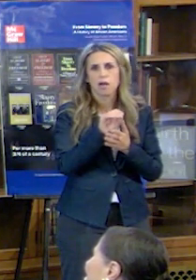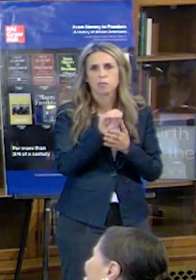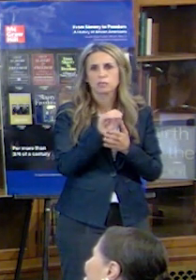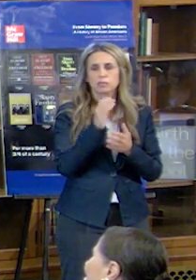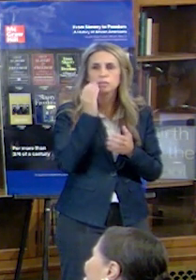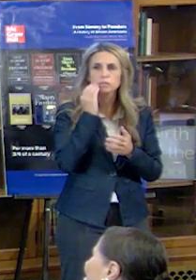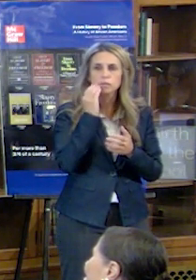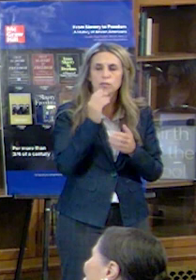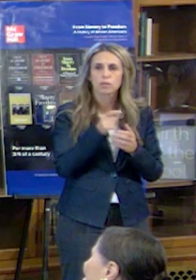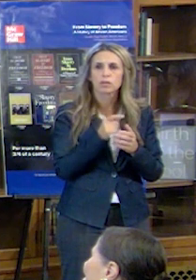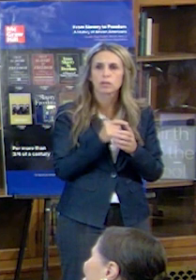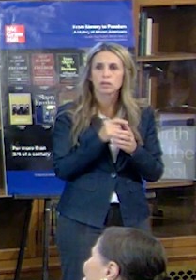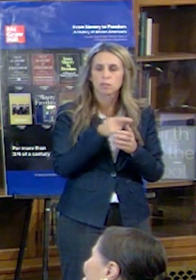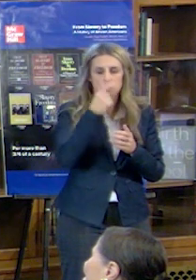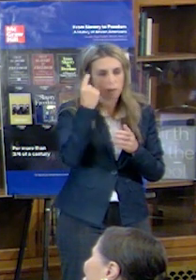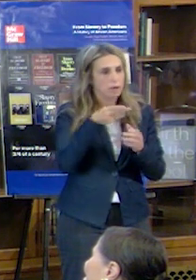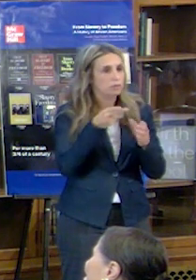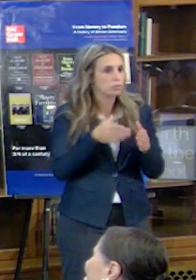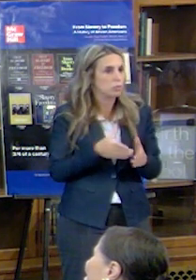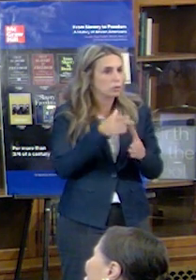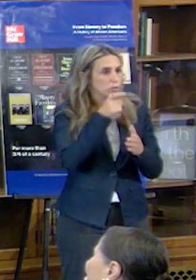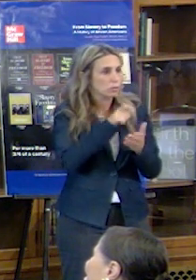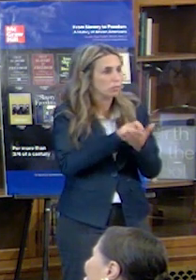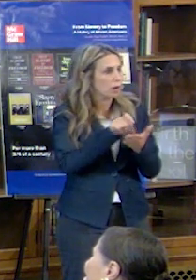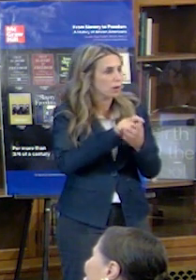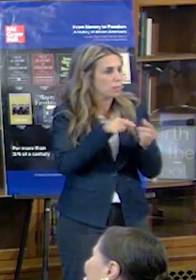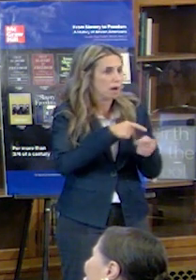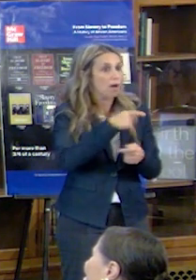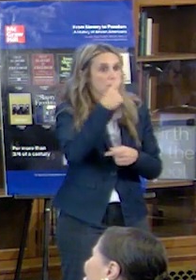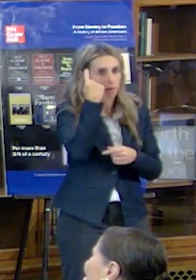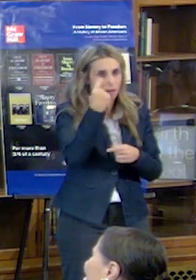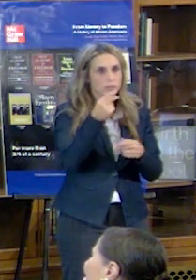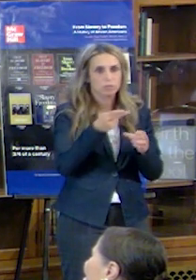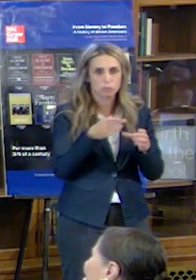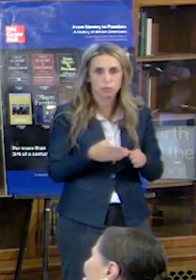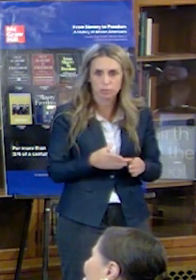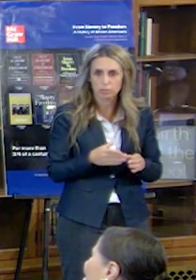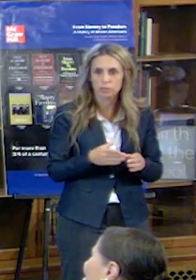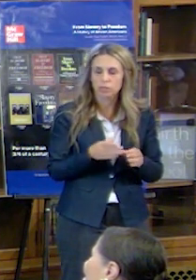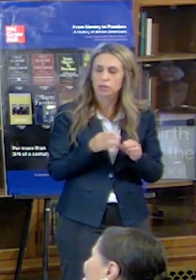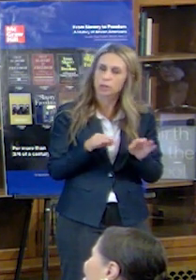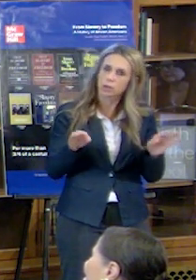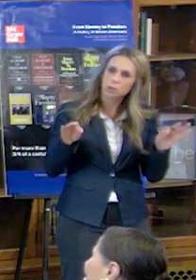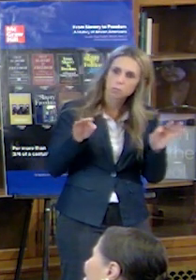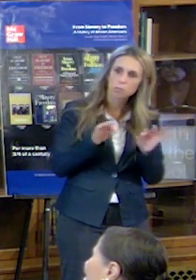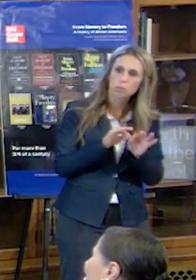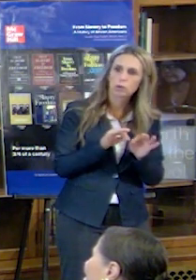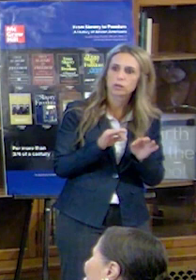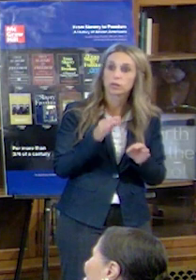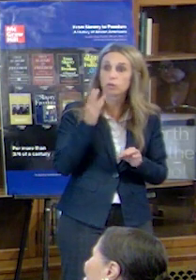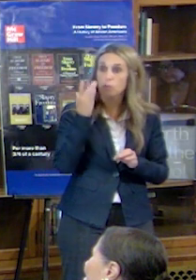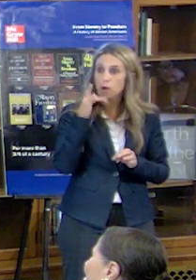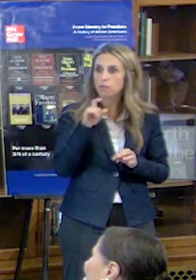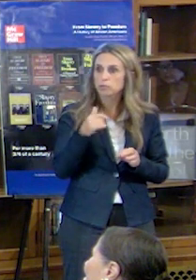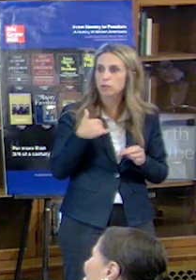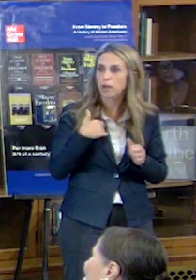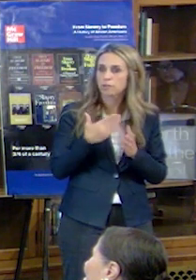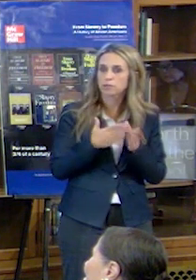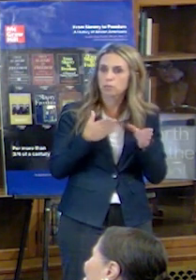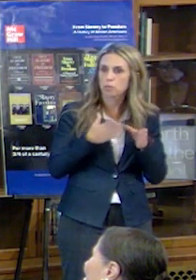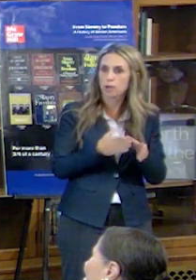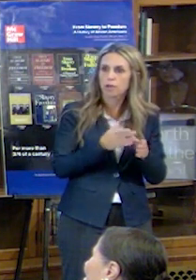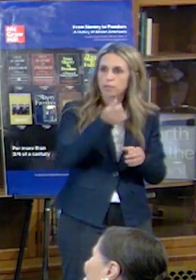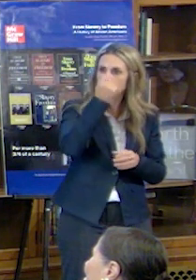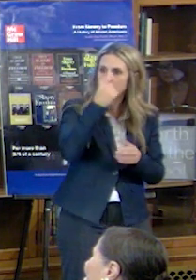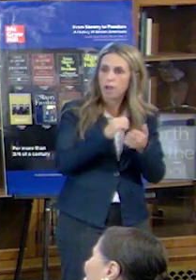Memoirs that are coming out by black historians about black historians which are extremely important um because we should have some way of